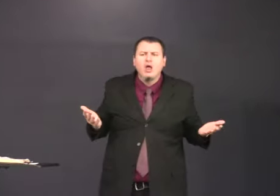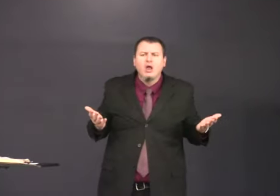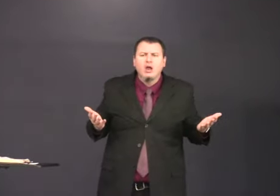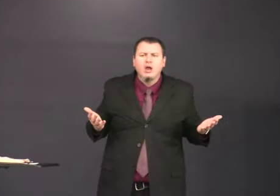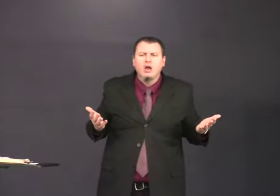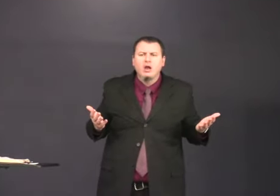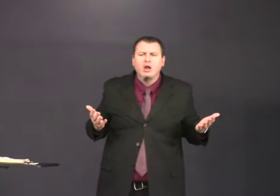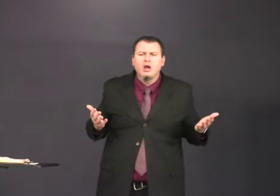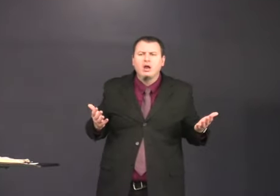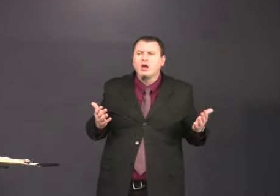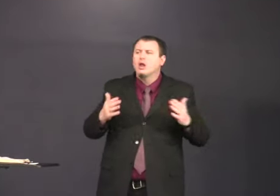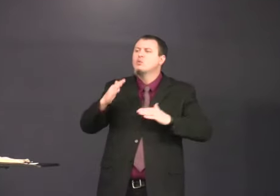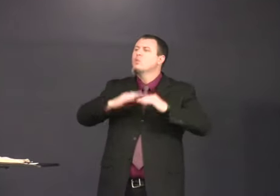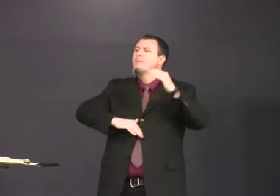Why do you travel?